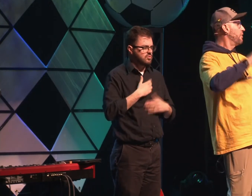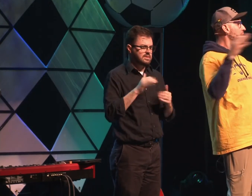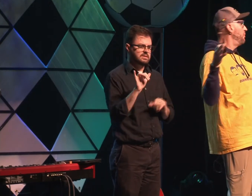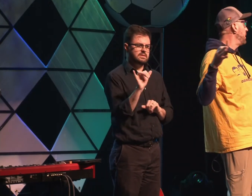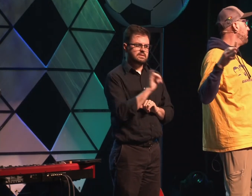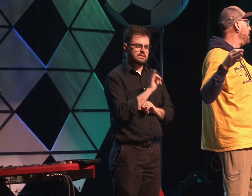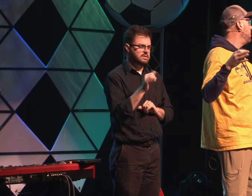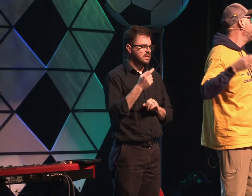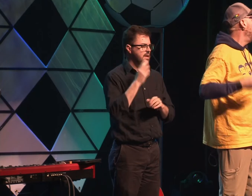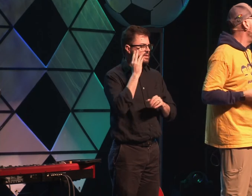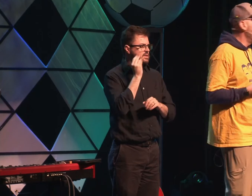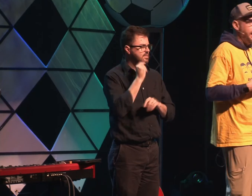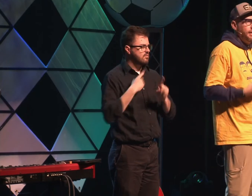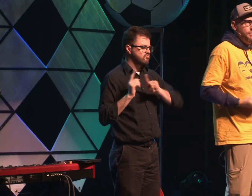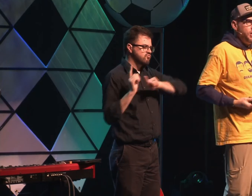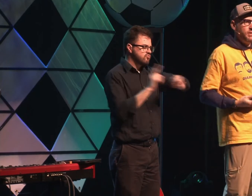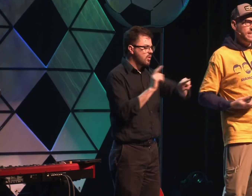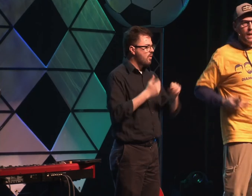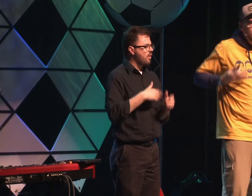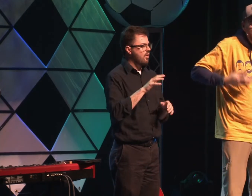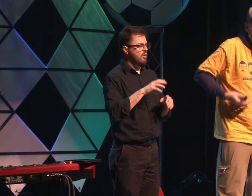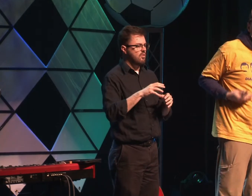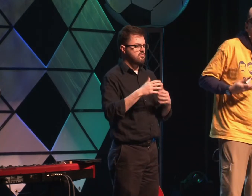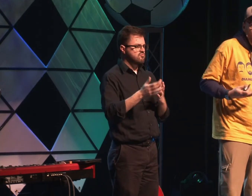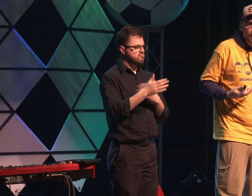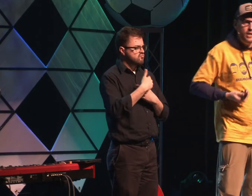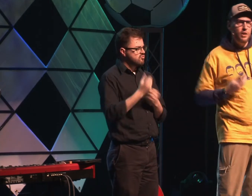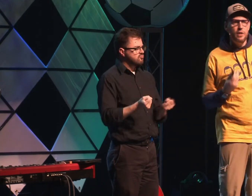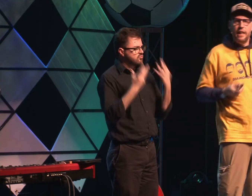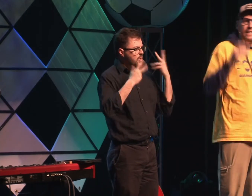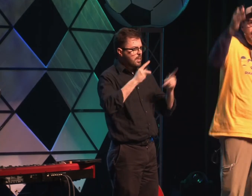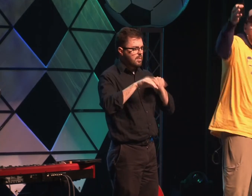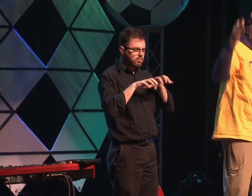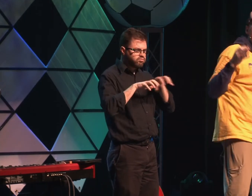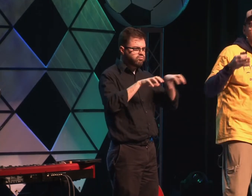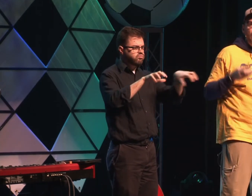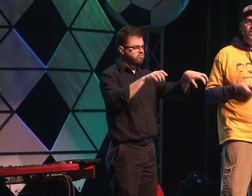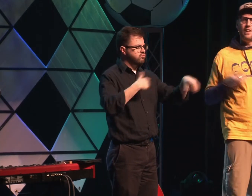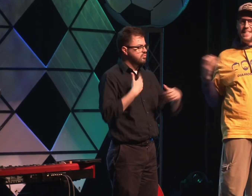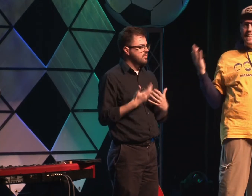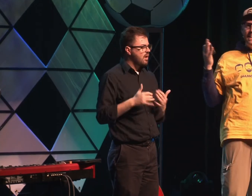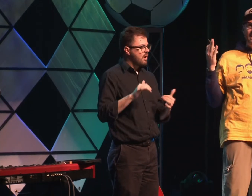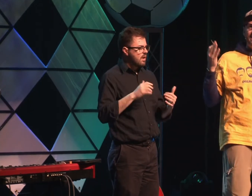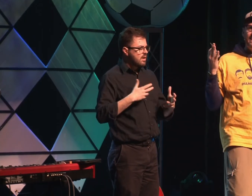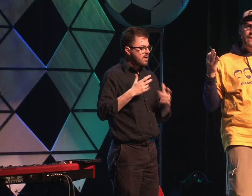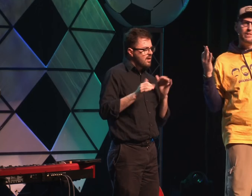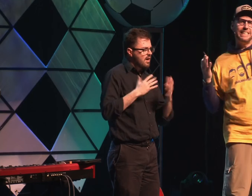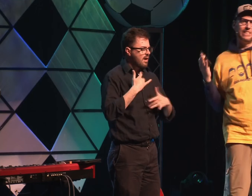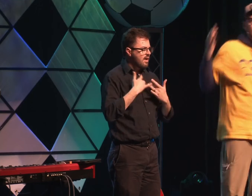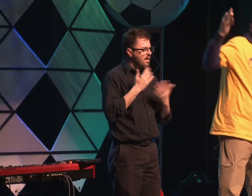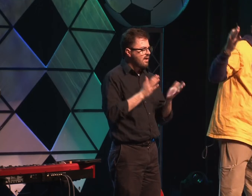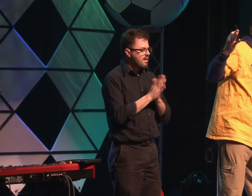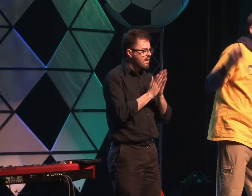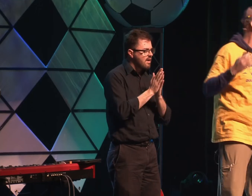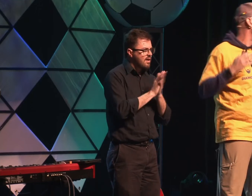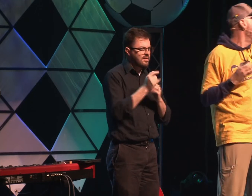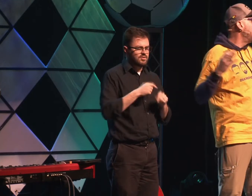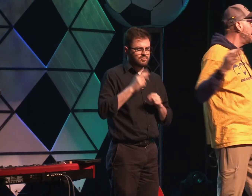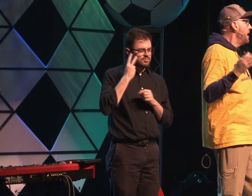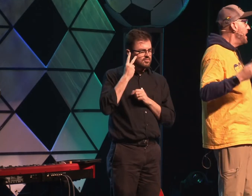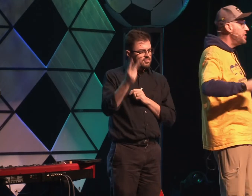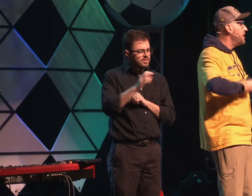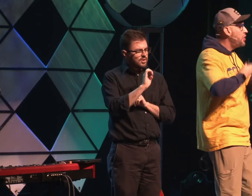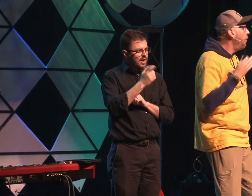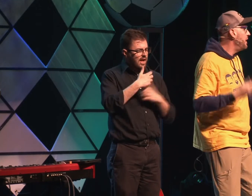in, there's a room full of people and you're like, your stomach gets a going and you're like, see your ex over there and you're like, yeah, this is the time where I get to show them. And